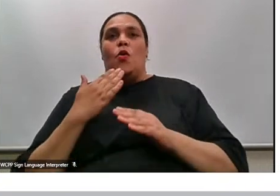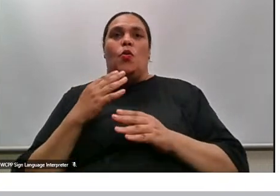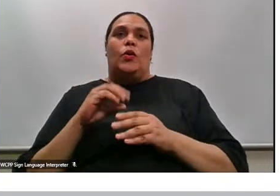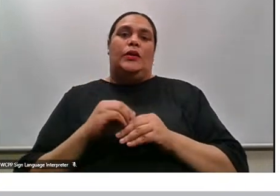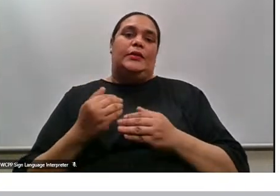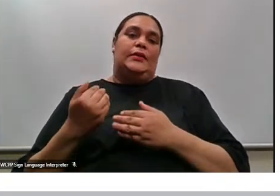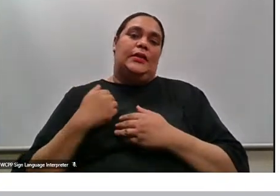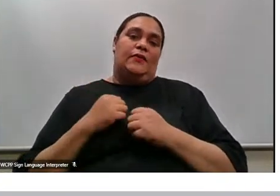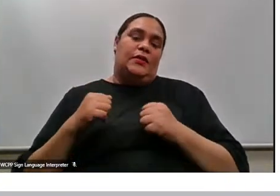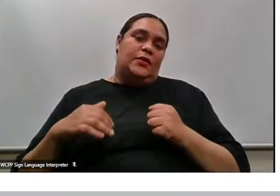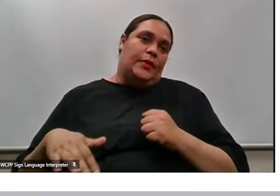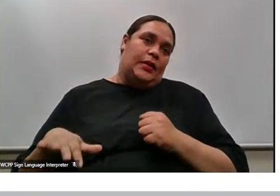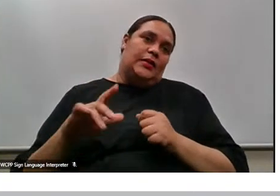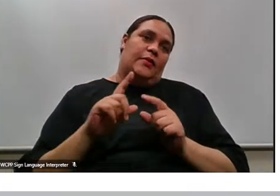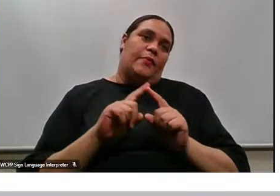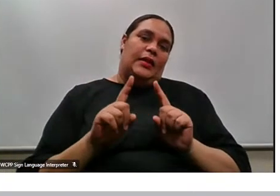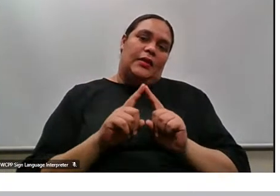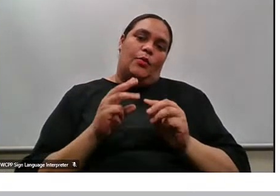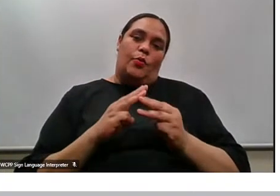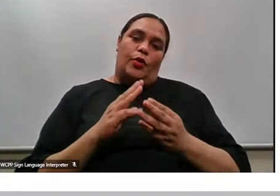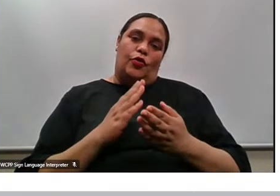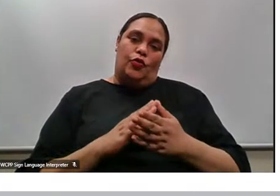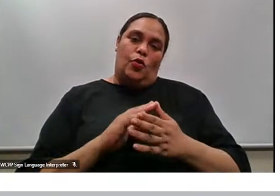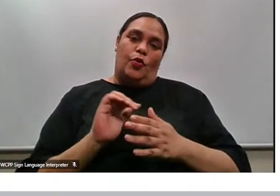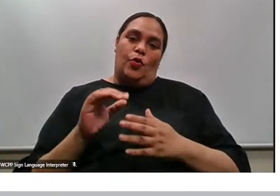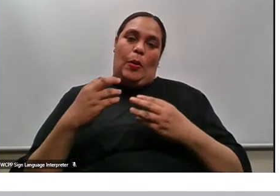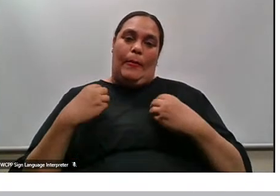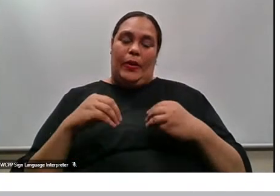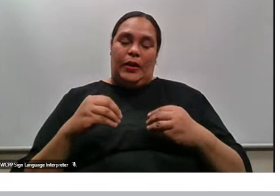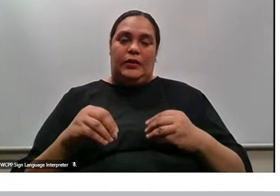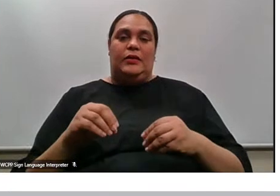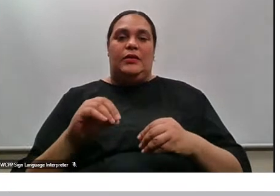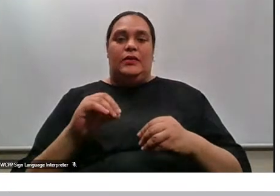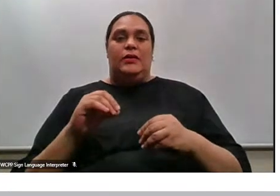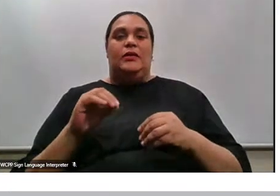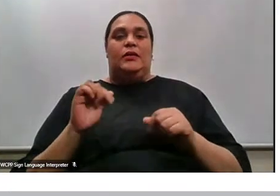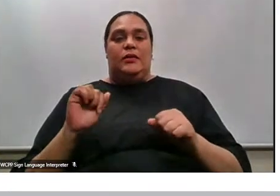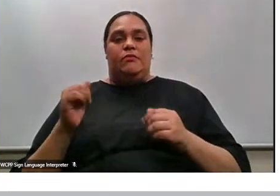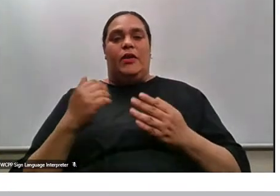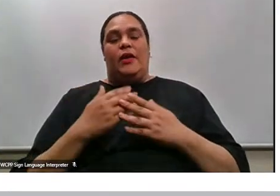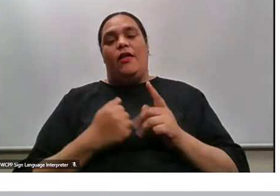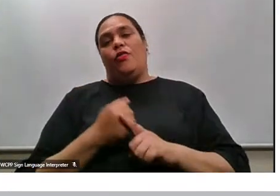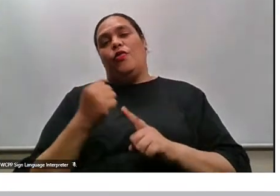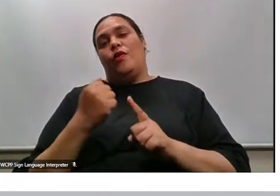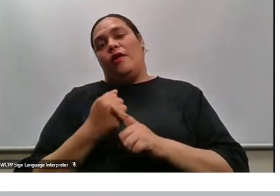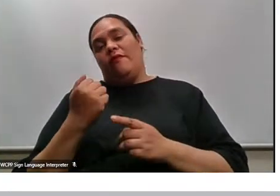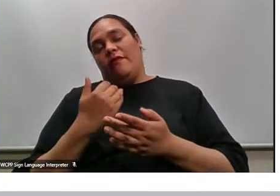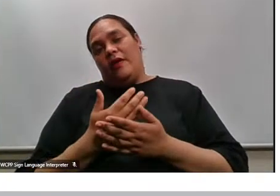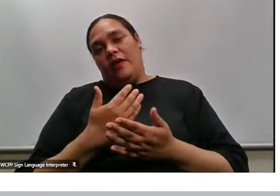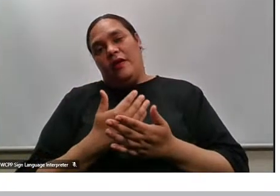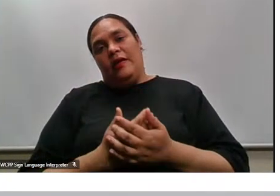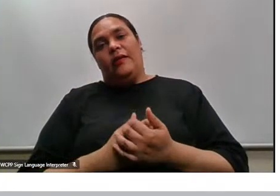safer space, but also ensuring that that particular business is able to thrive.